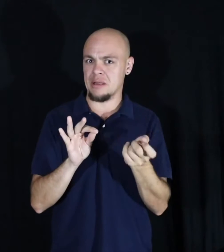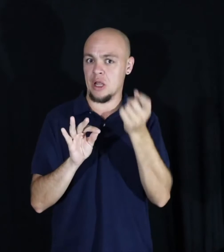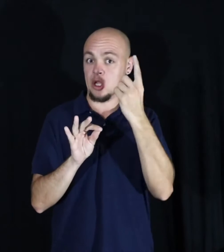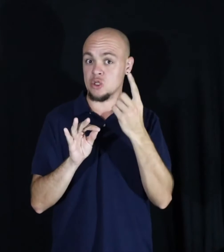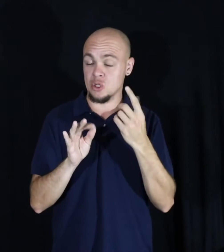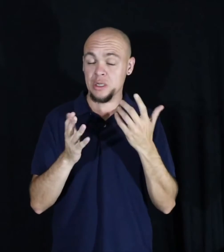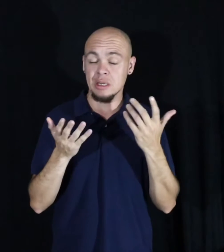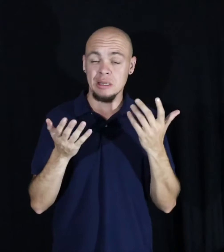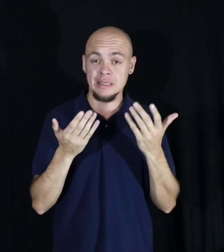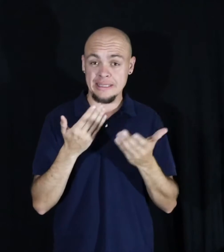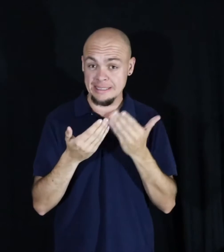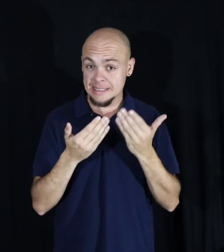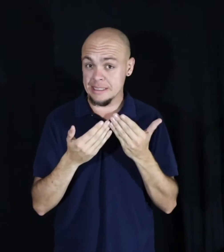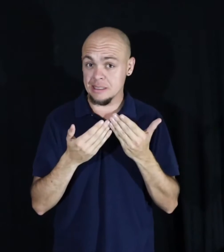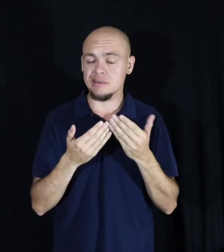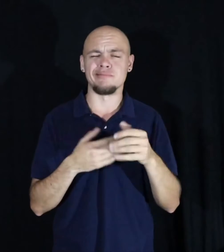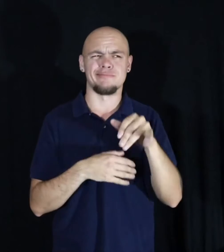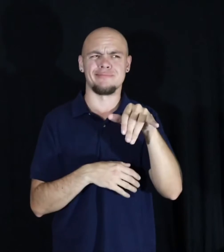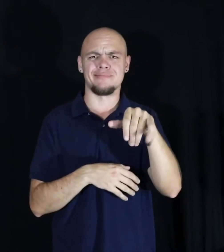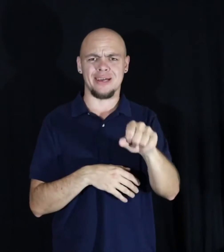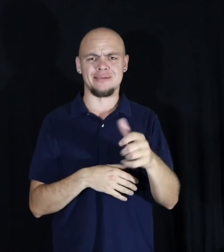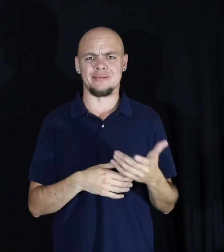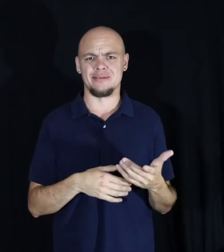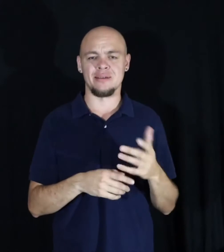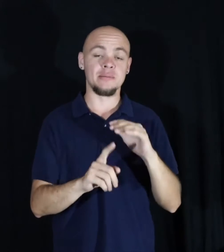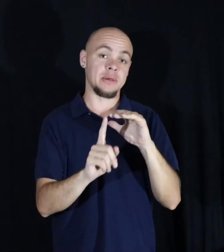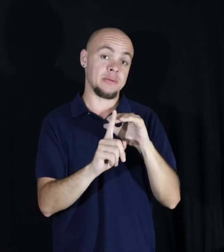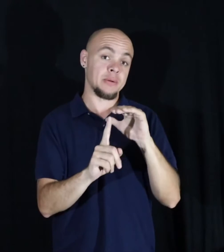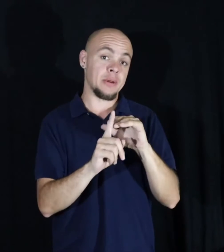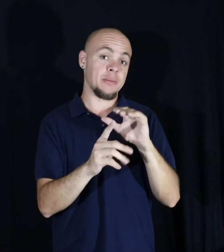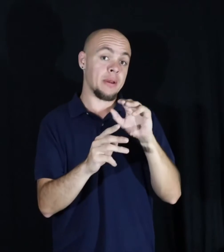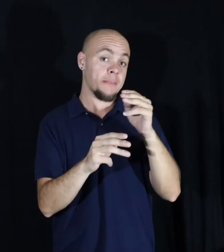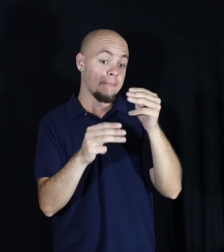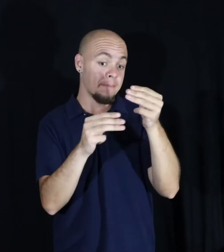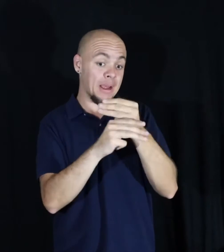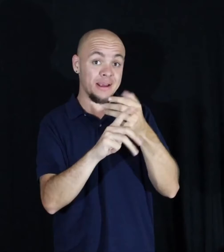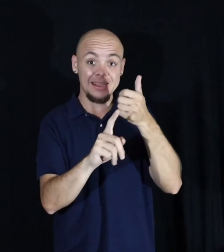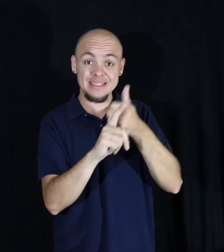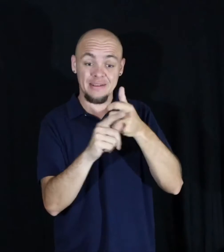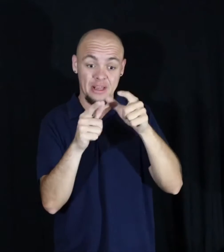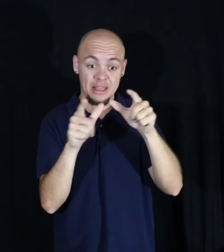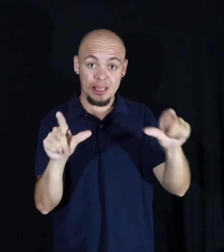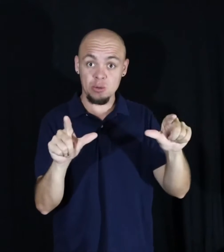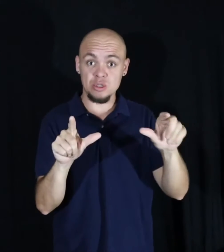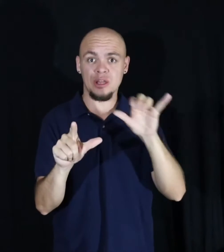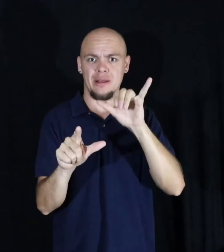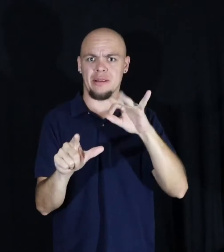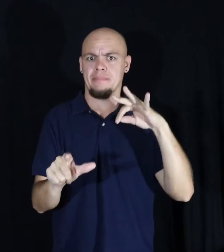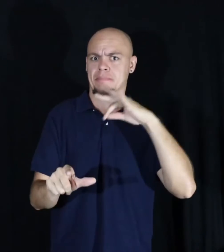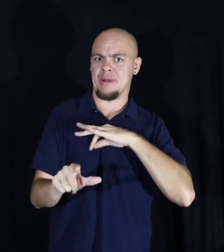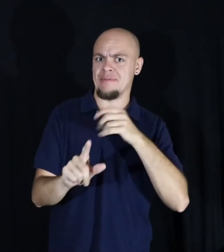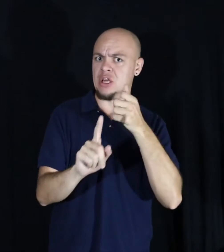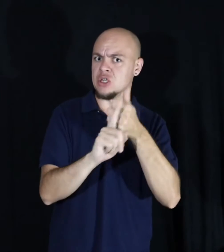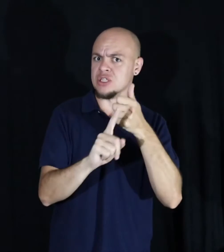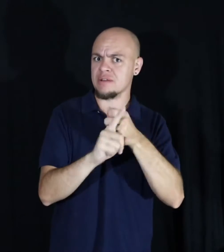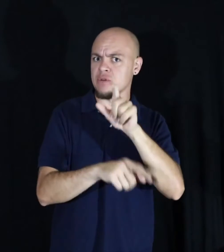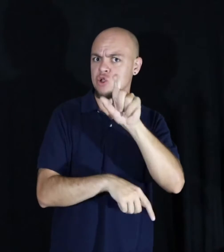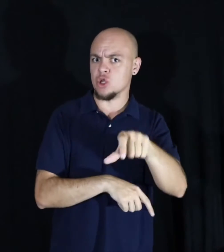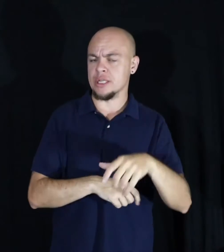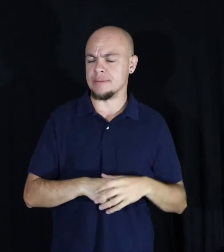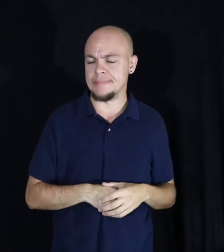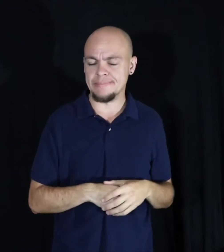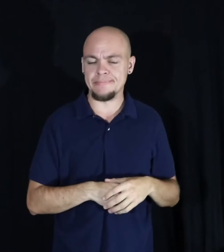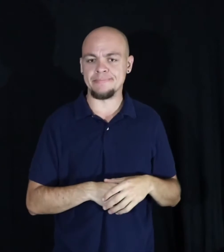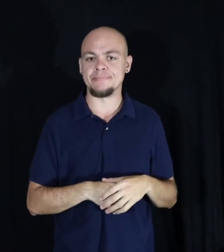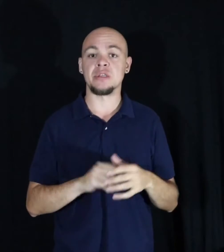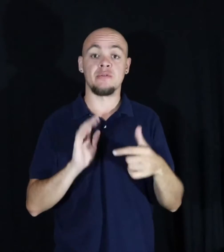understand? Yes. Just remember that math is a language and use that to your advantage. For